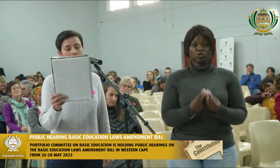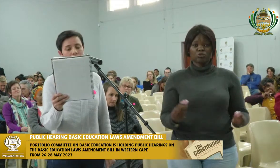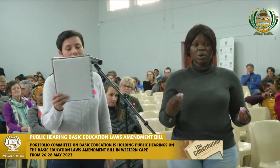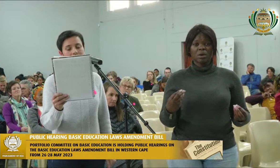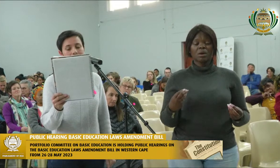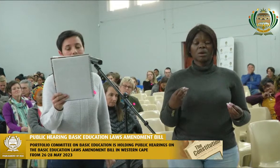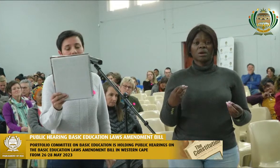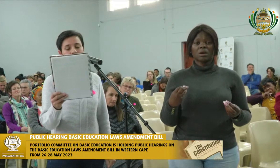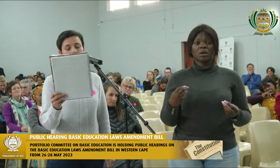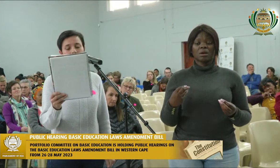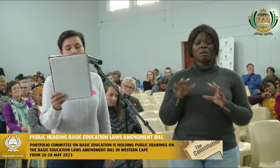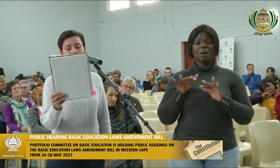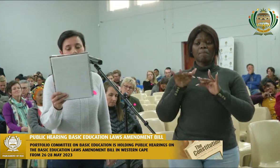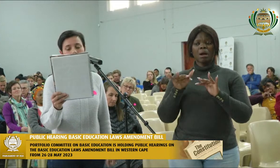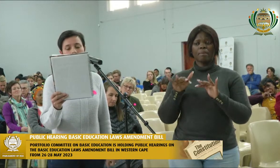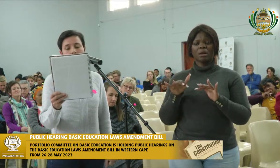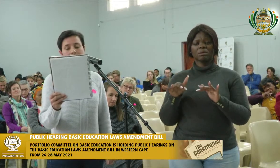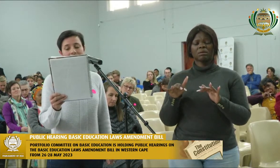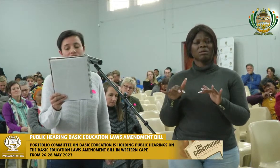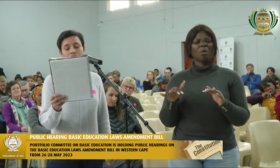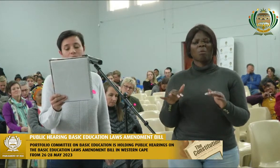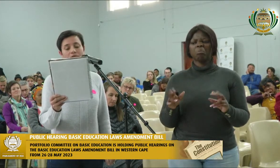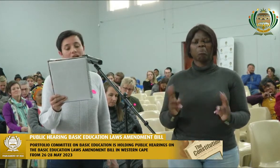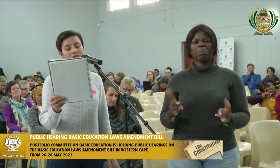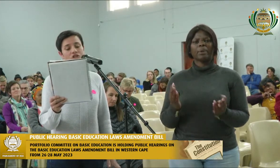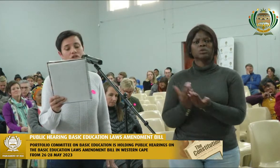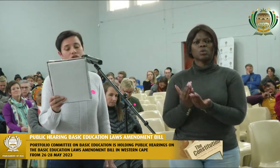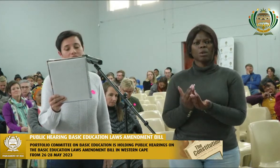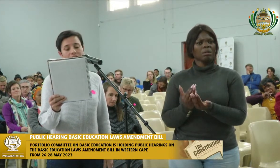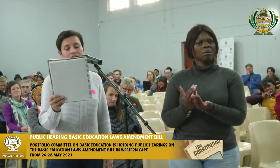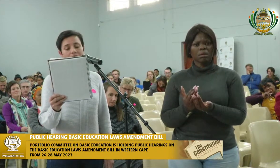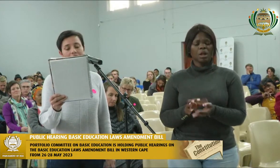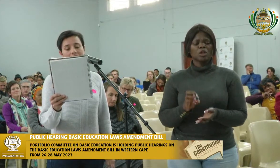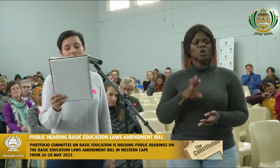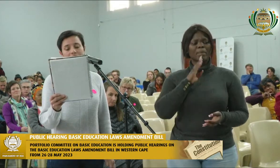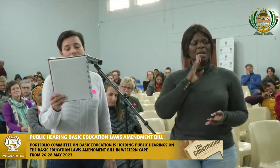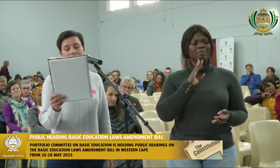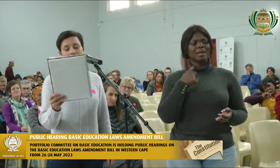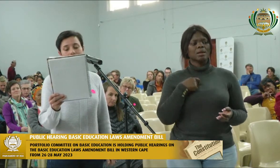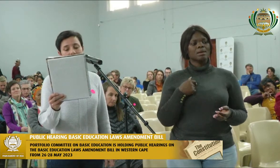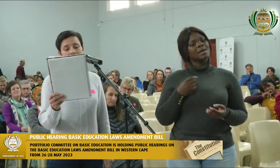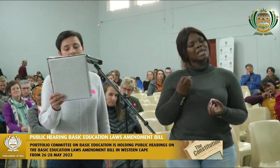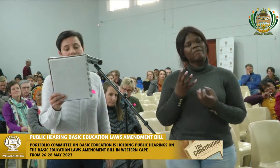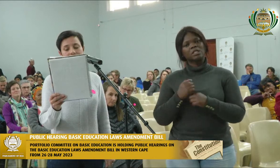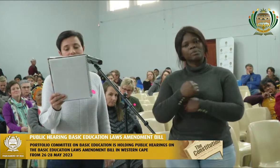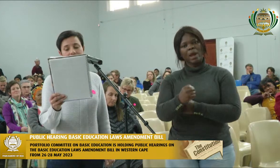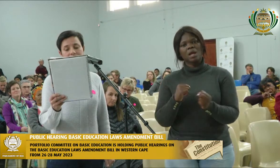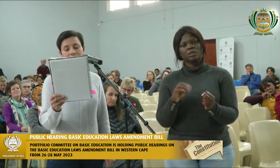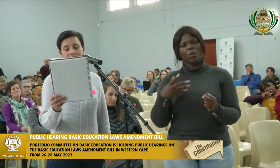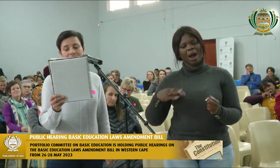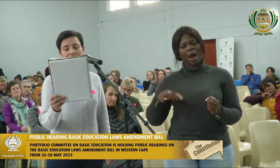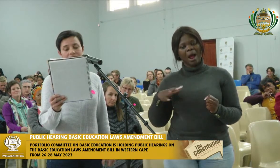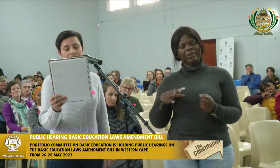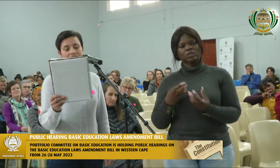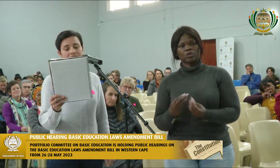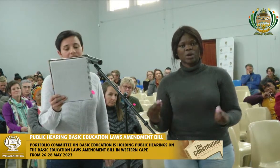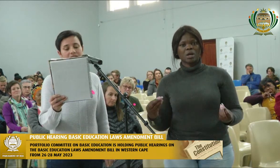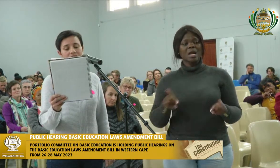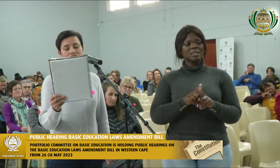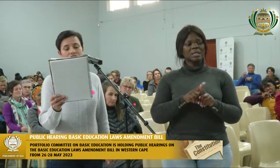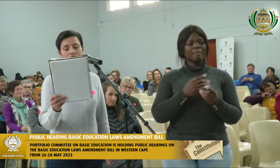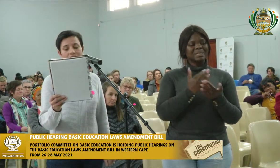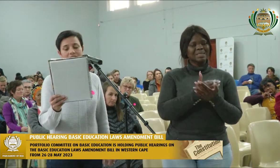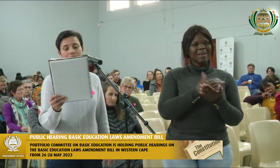already overcrowded public school system, makes room for other children. I am, in fact, benefiting the state by saving the